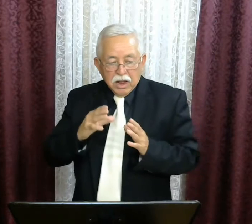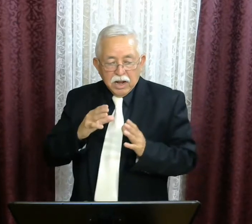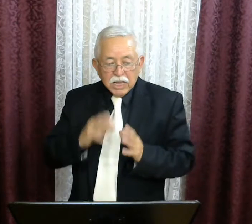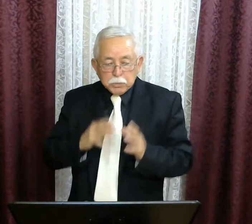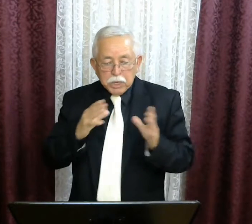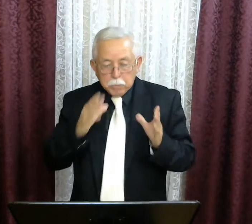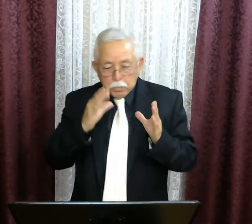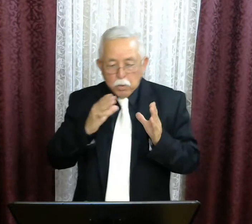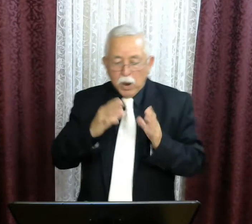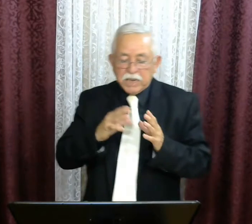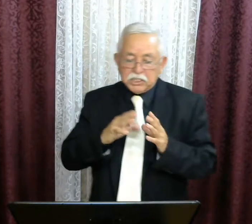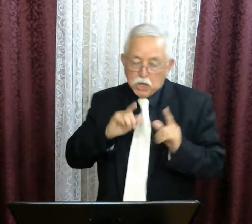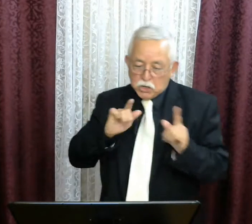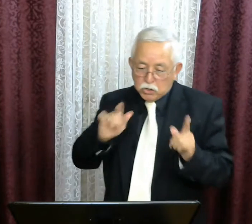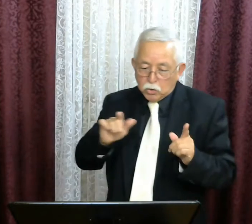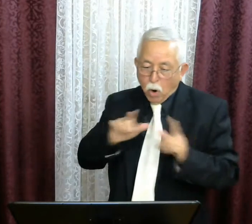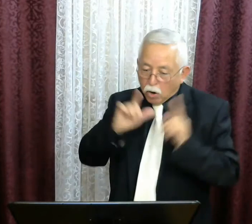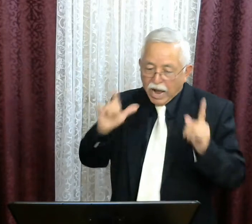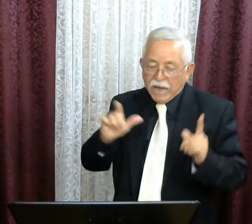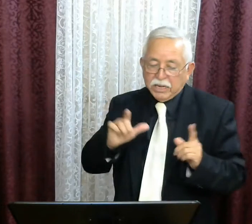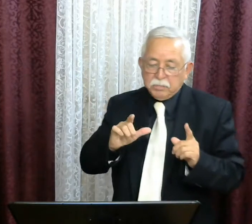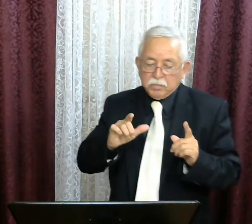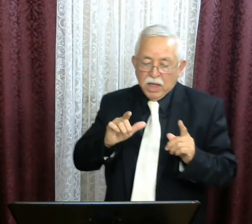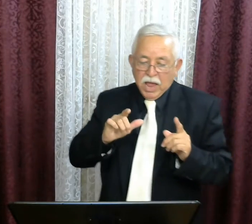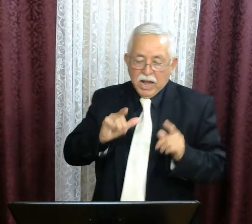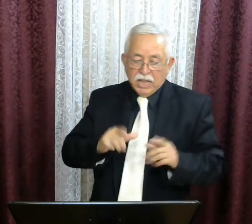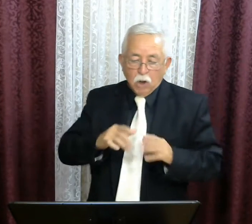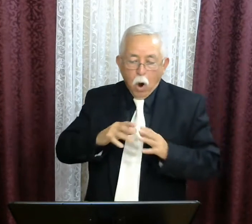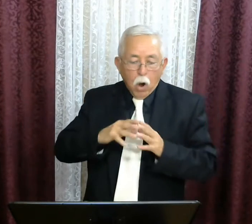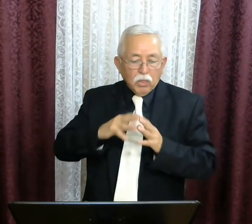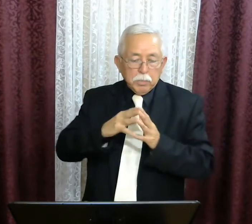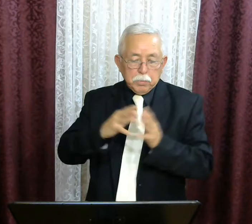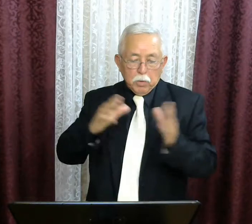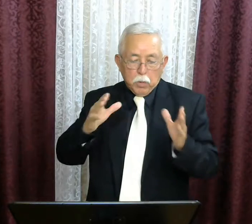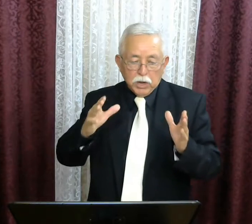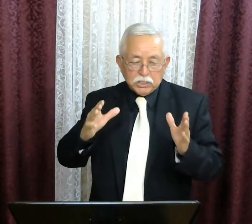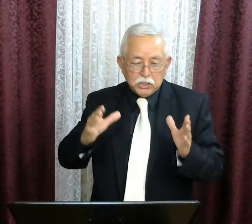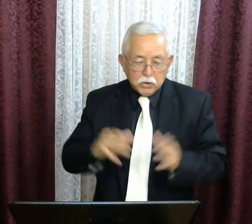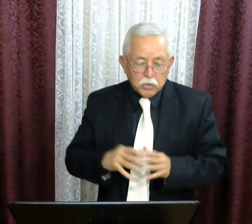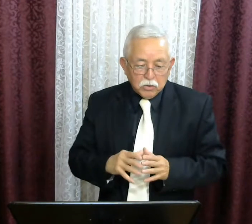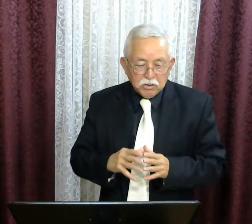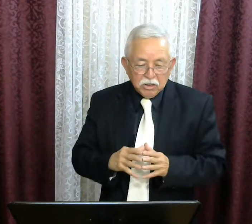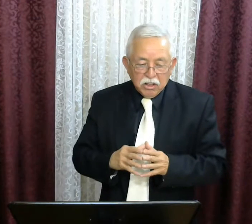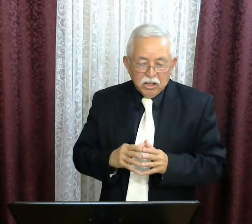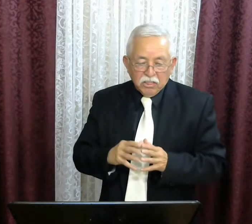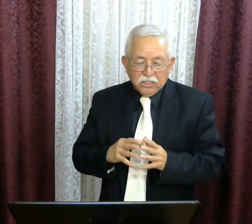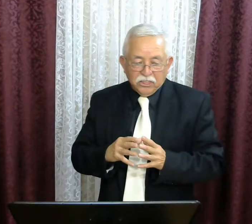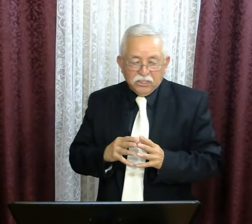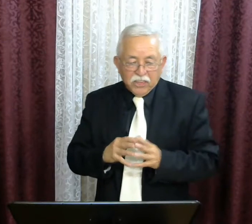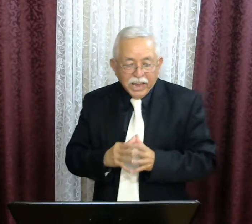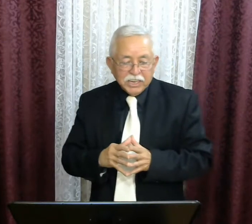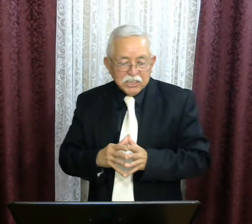Let people praise you, O God. Let all the people praise you. Then